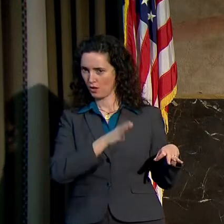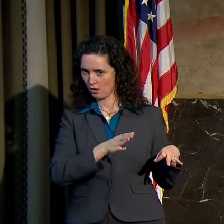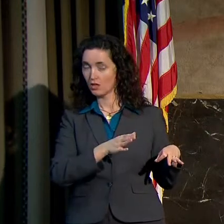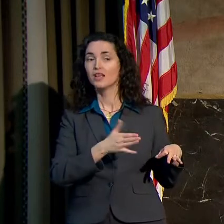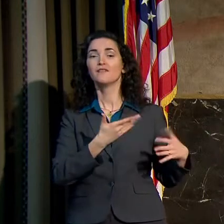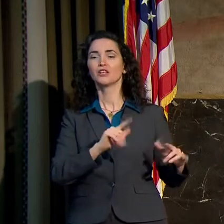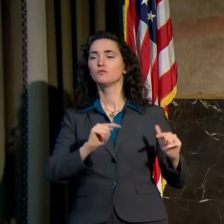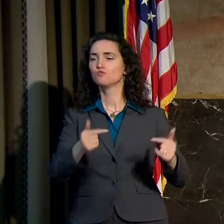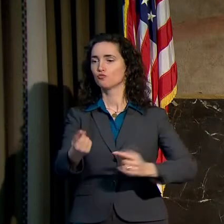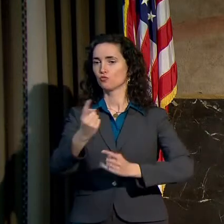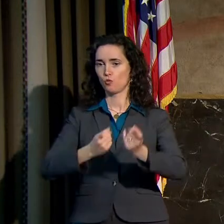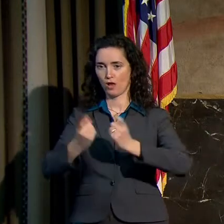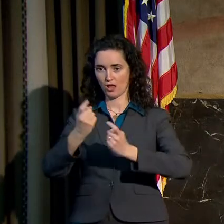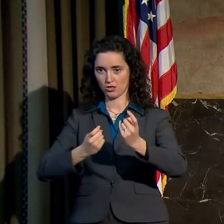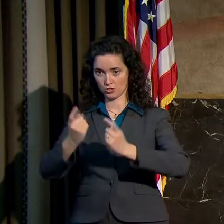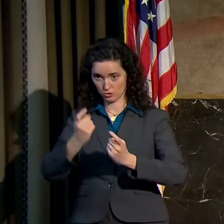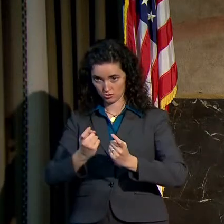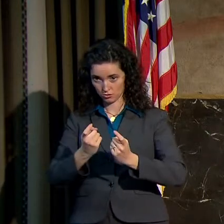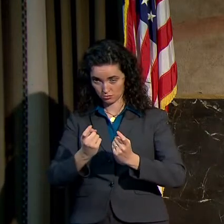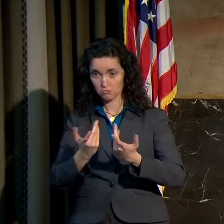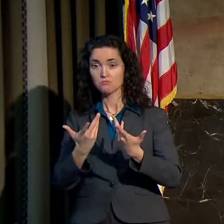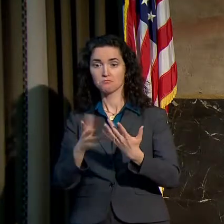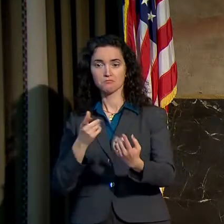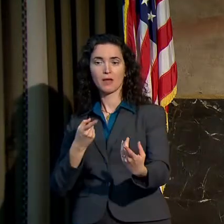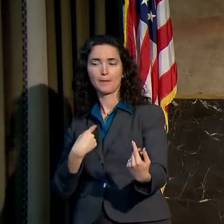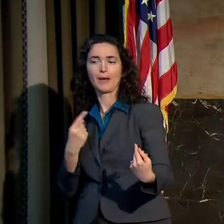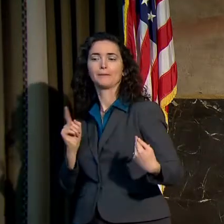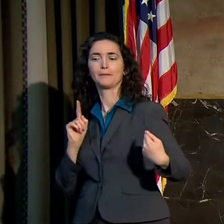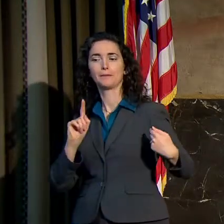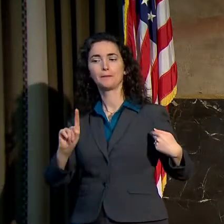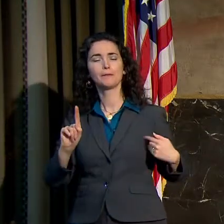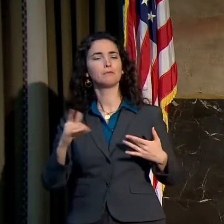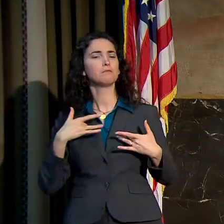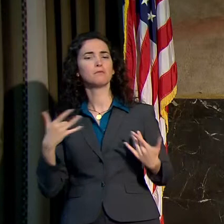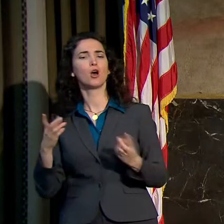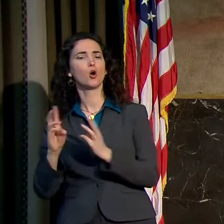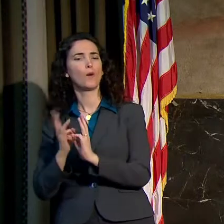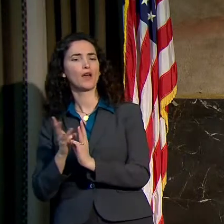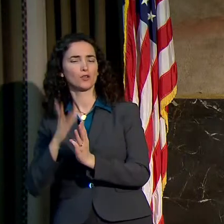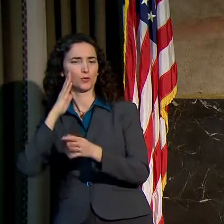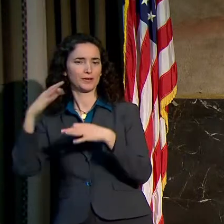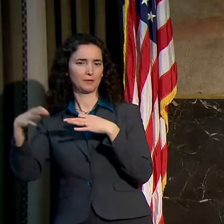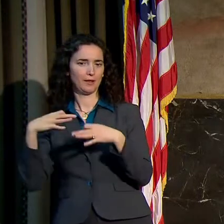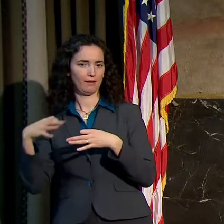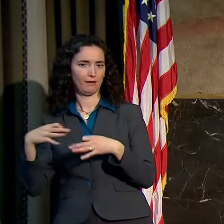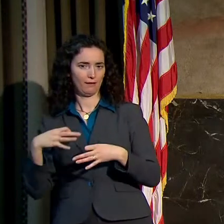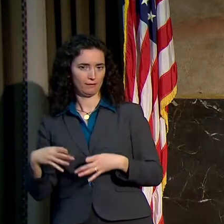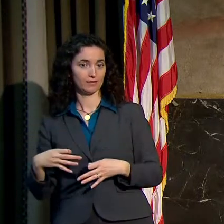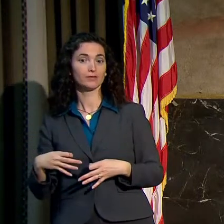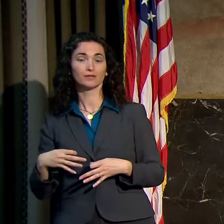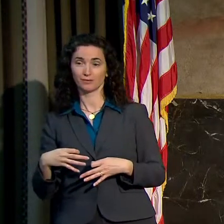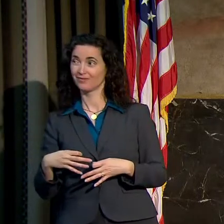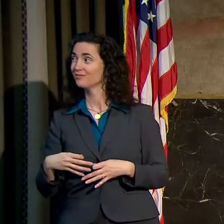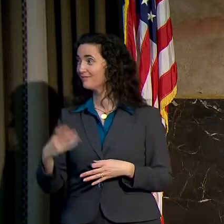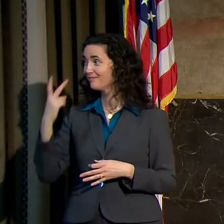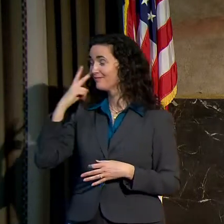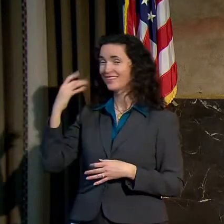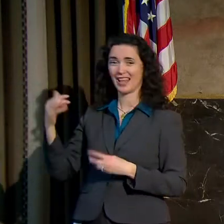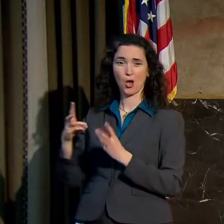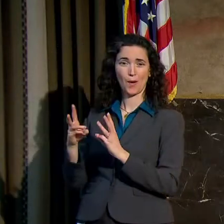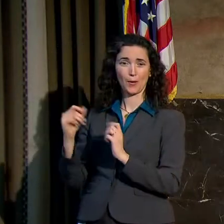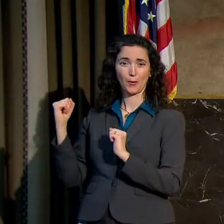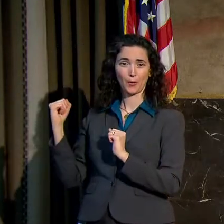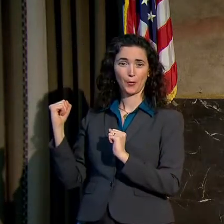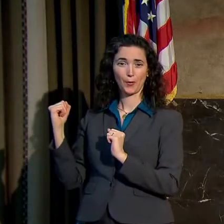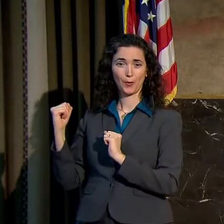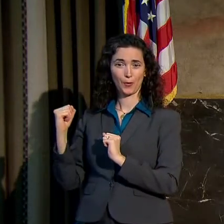take your questions. And then when I come back up, I'll give an update on the winter weather that we are starting to experience now